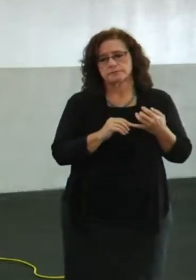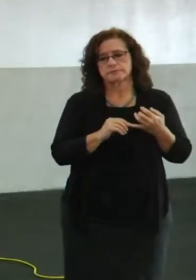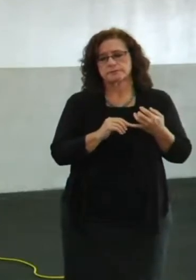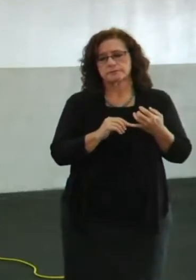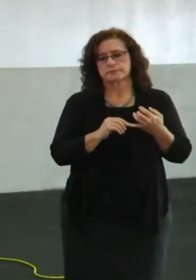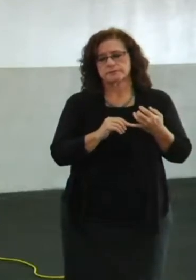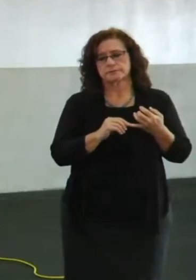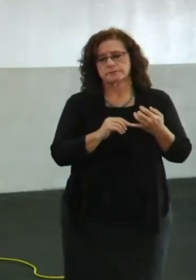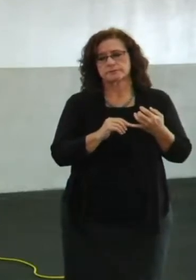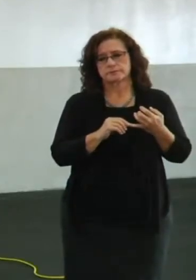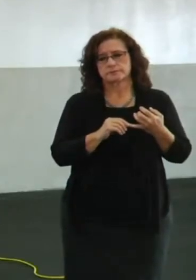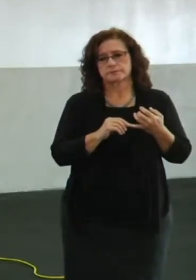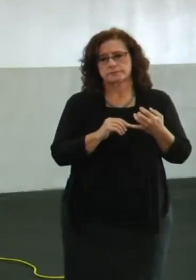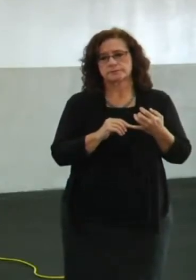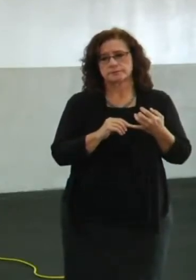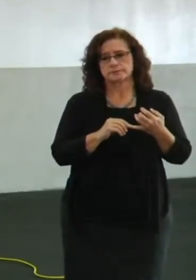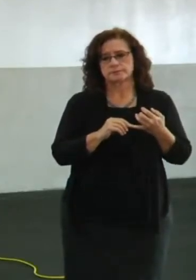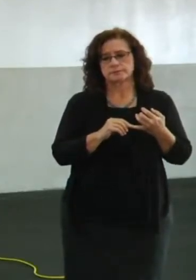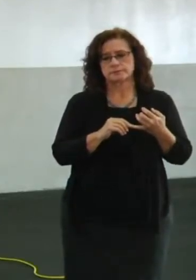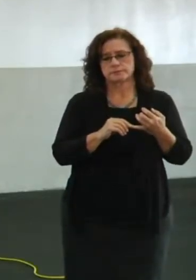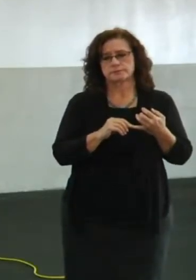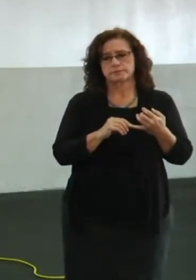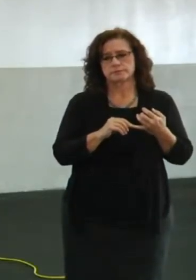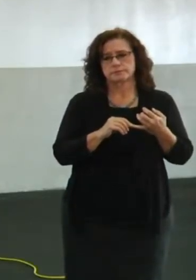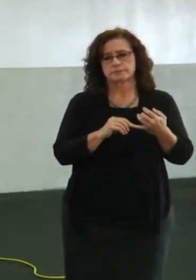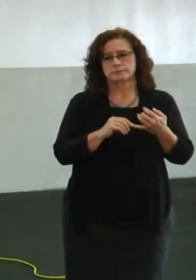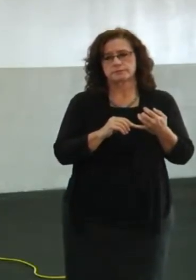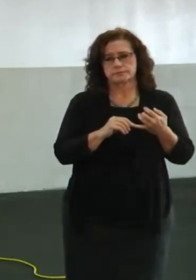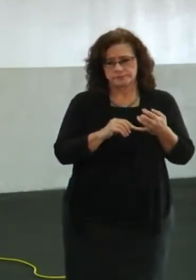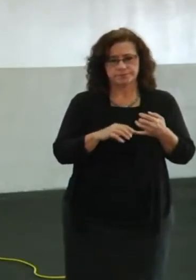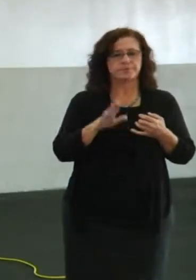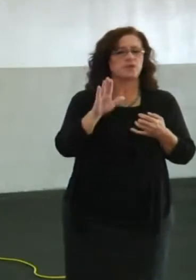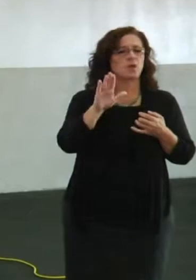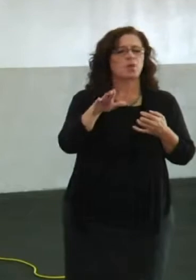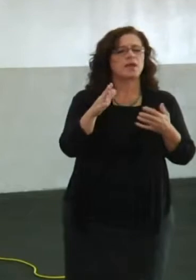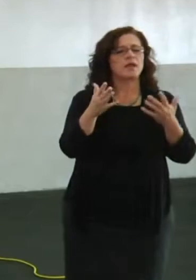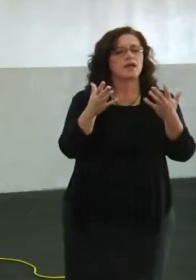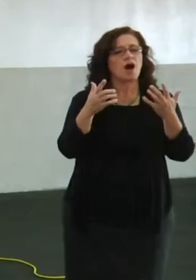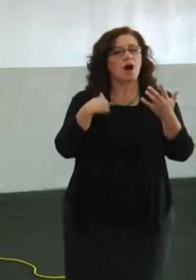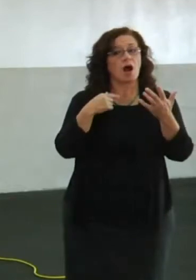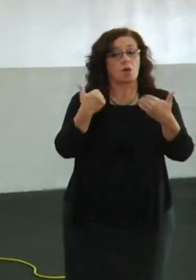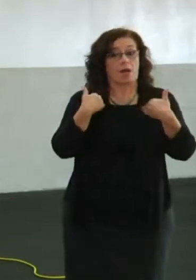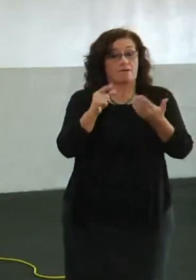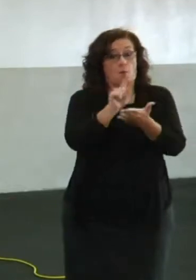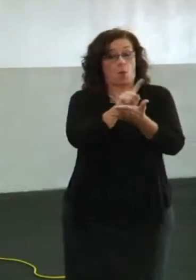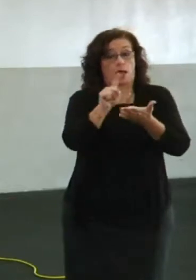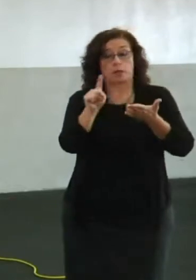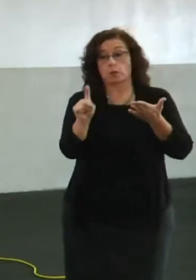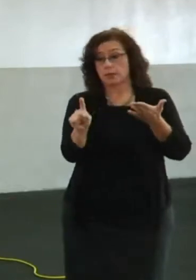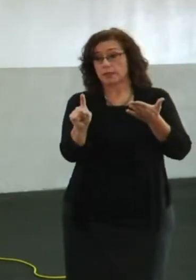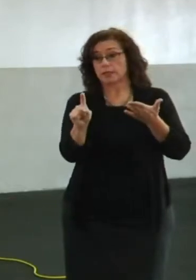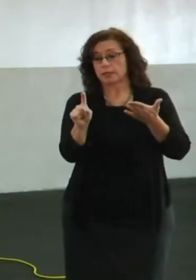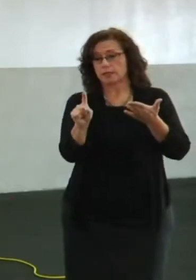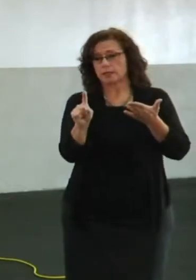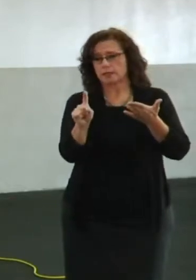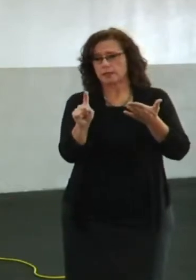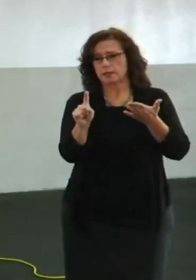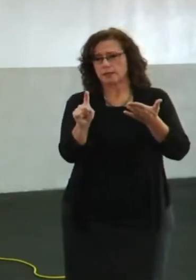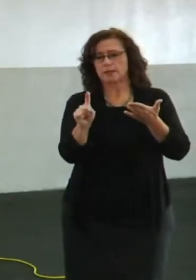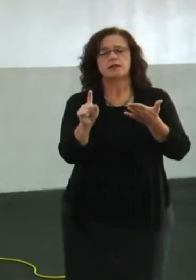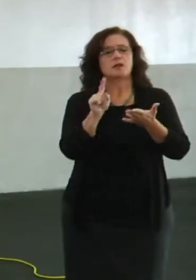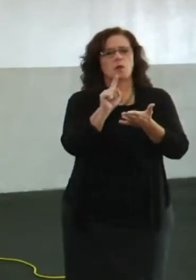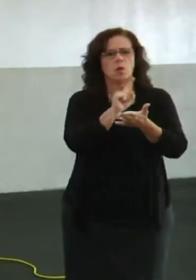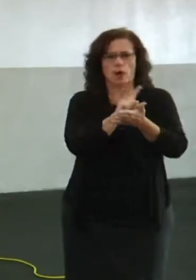7 cases per 100,000 resident in Ventura County. That puts us in the purple